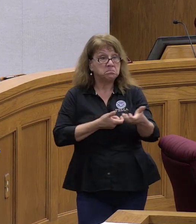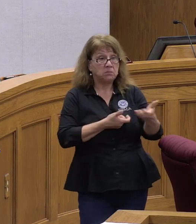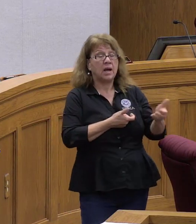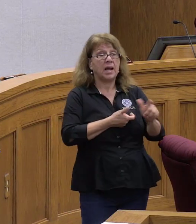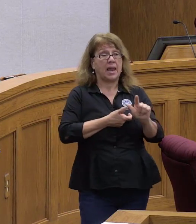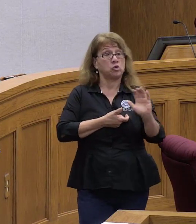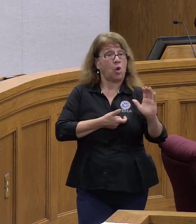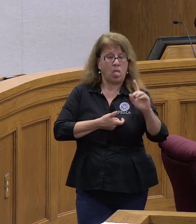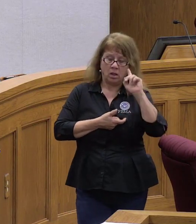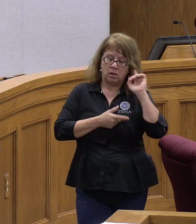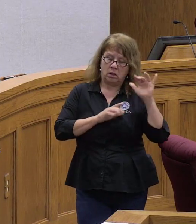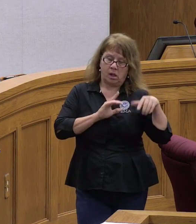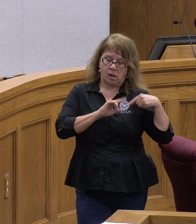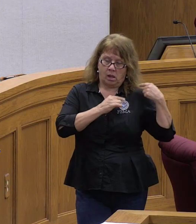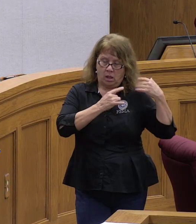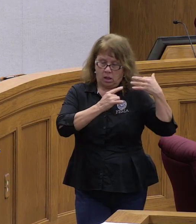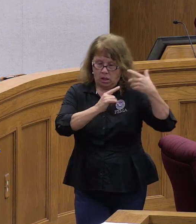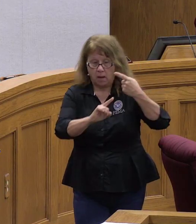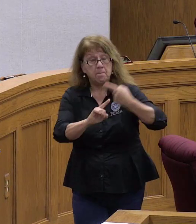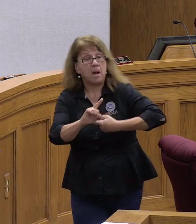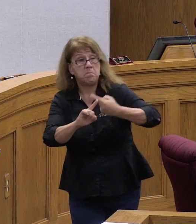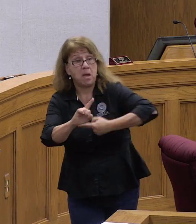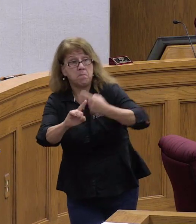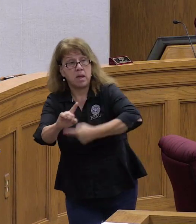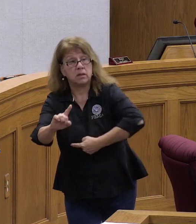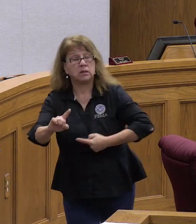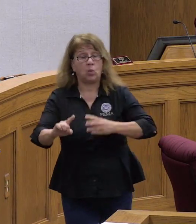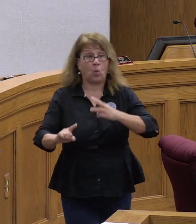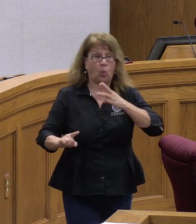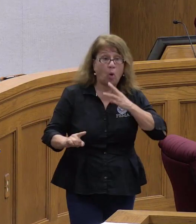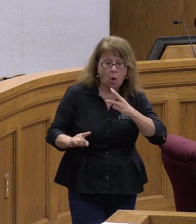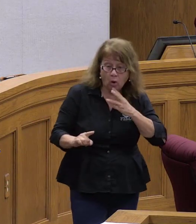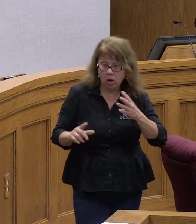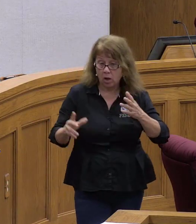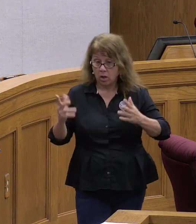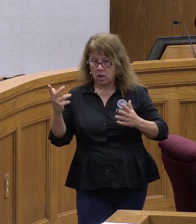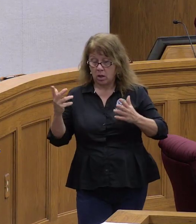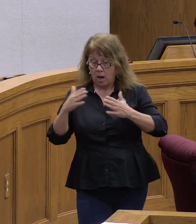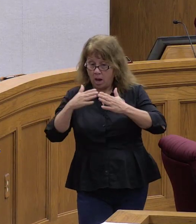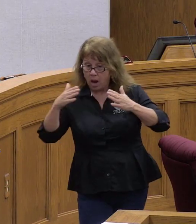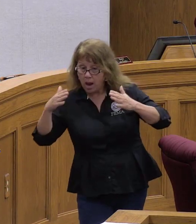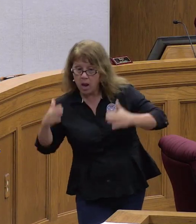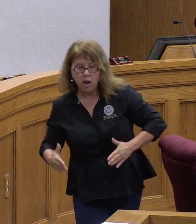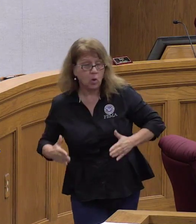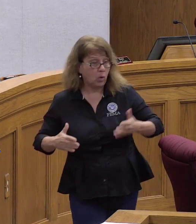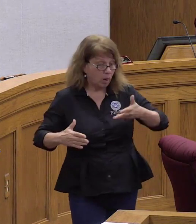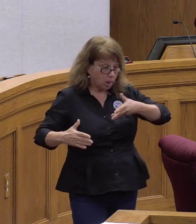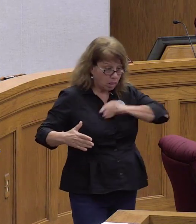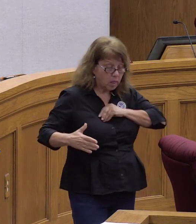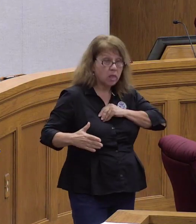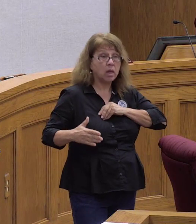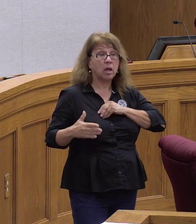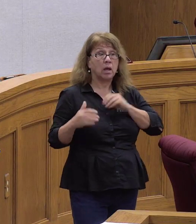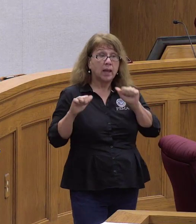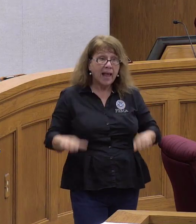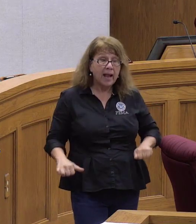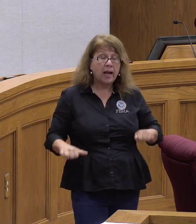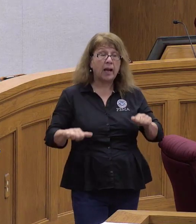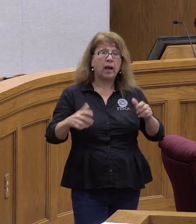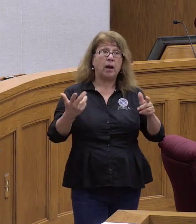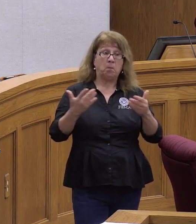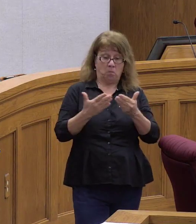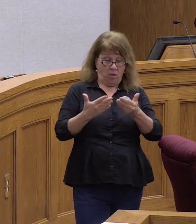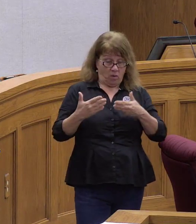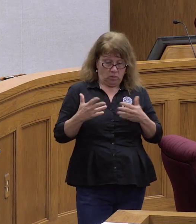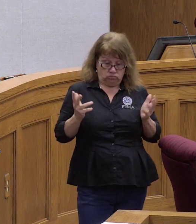months until we would be able to say that we have water to households that are able to accept it. And certainly before we